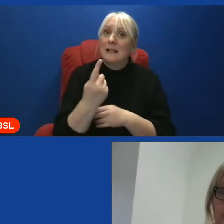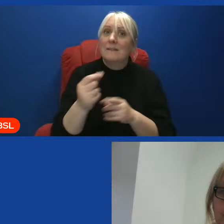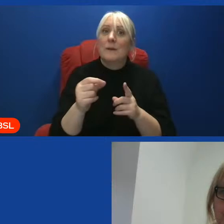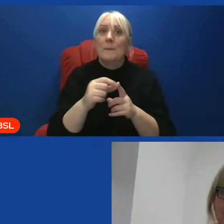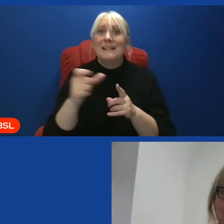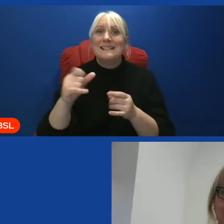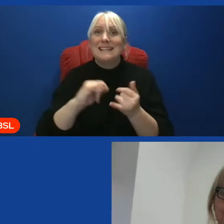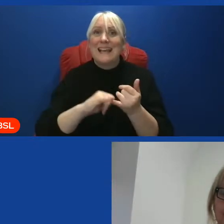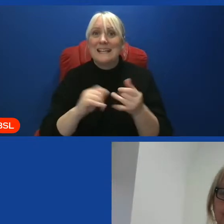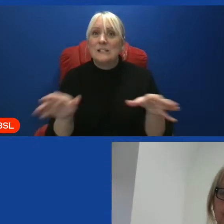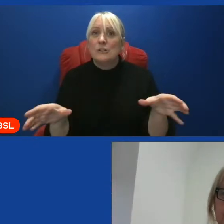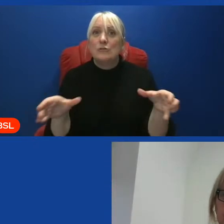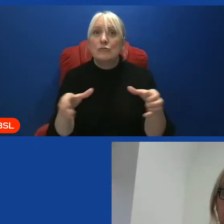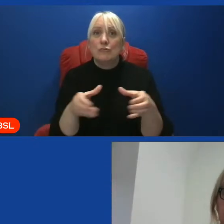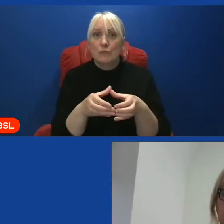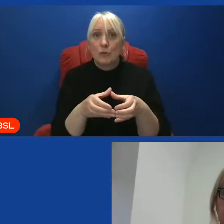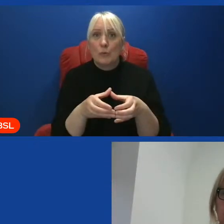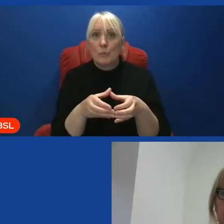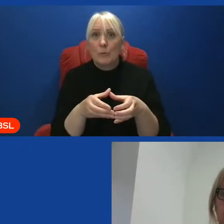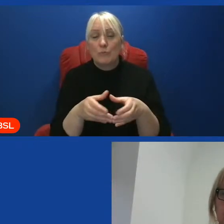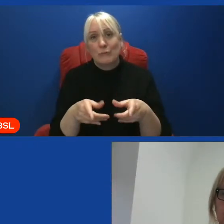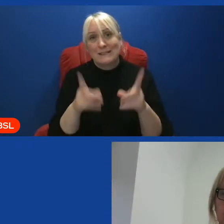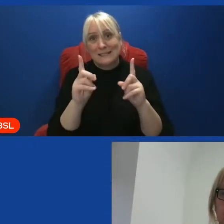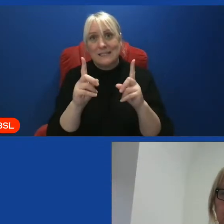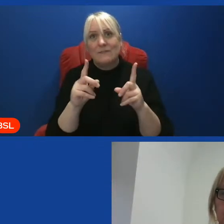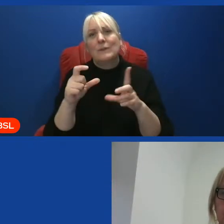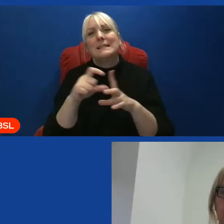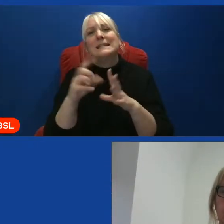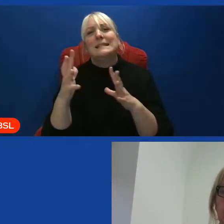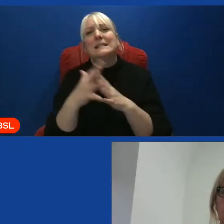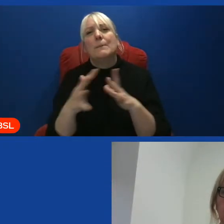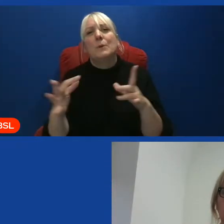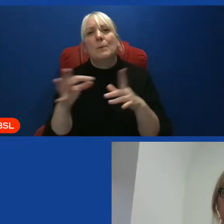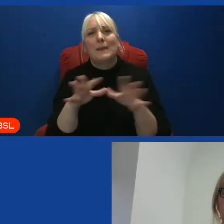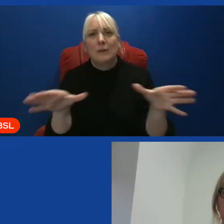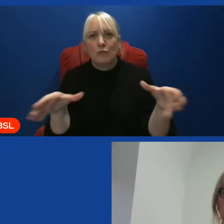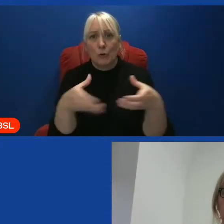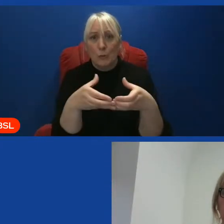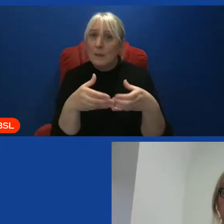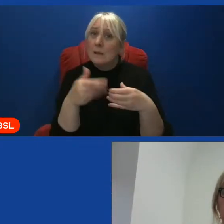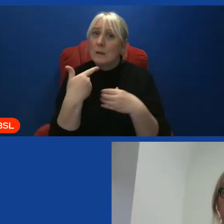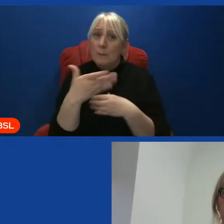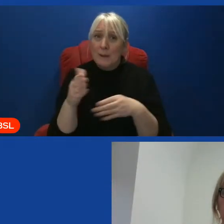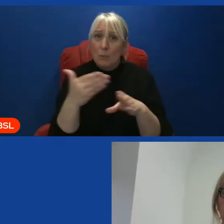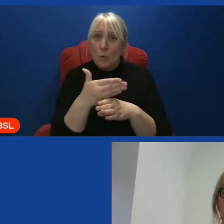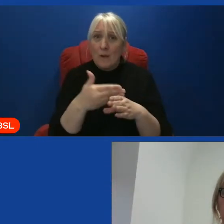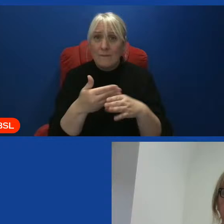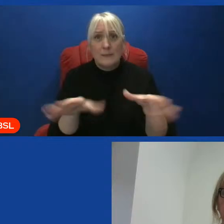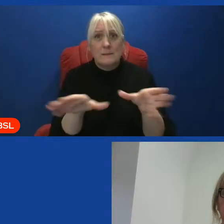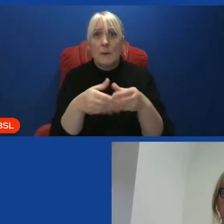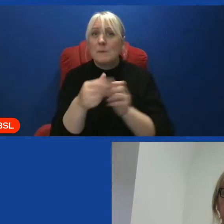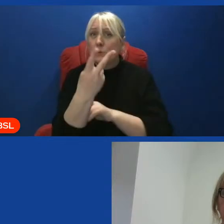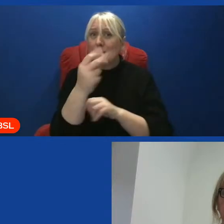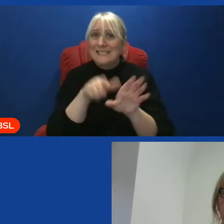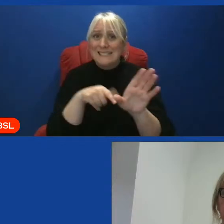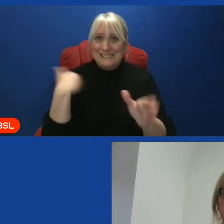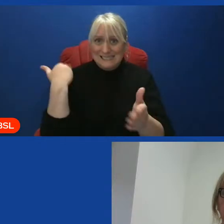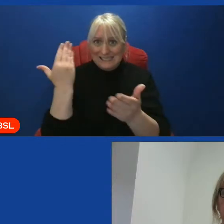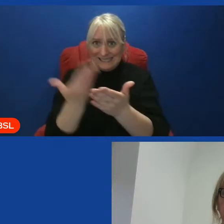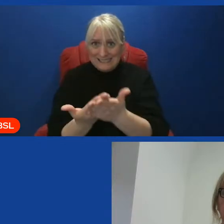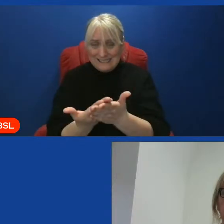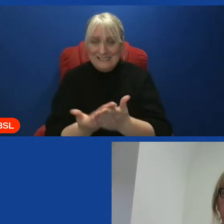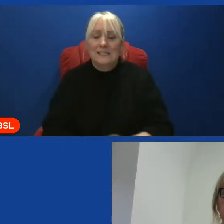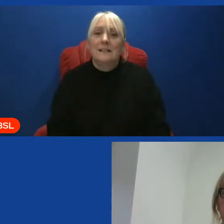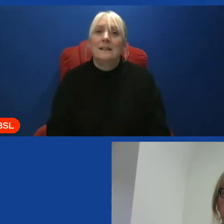President in the DWP Group. Angela has worked for the department for nearly 20 years and is currently the elected